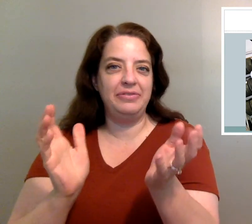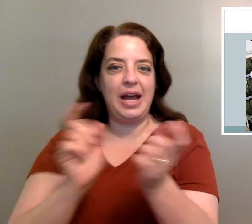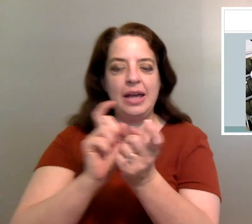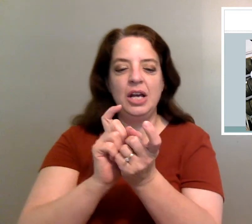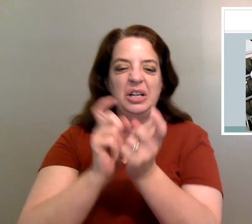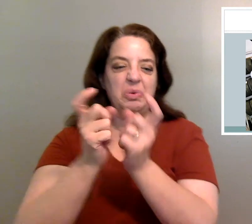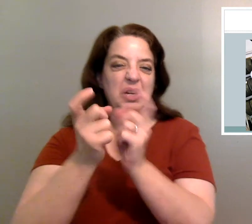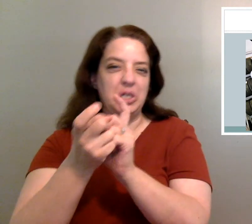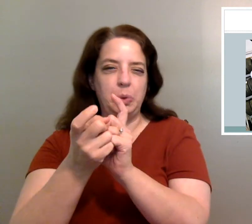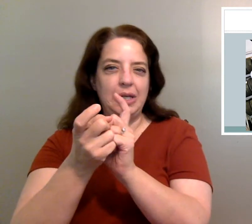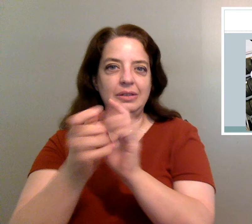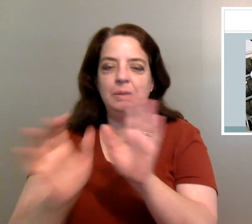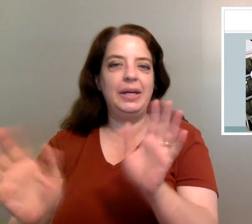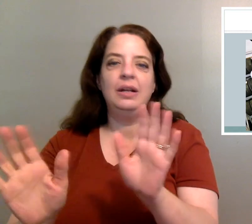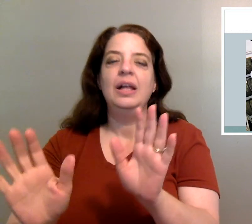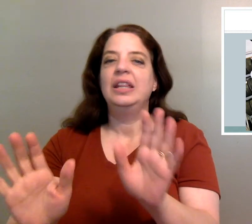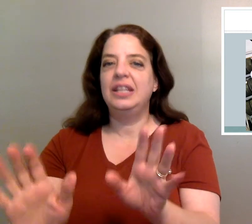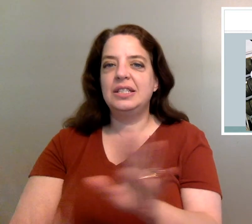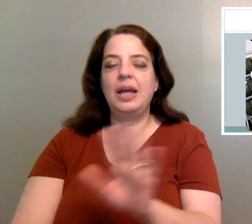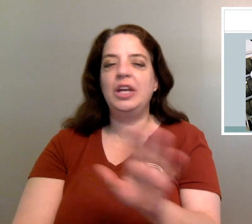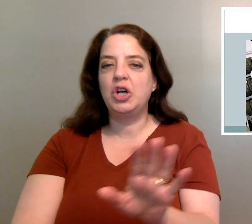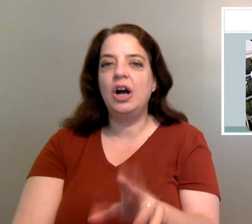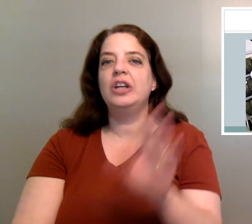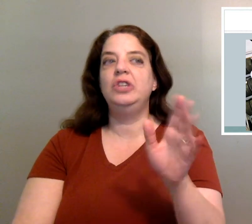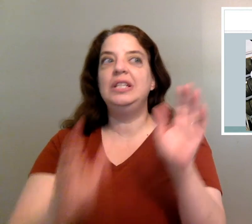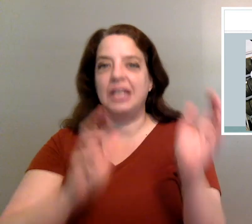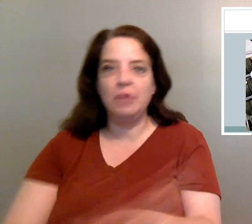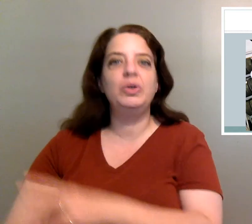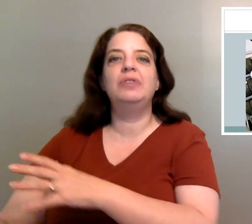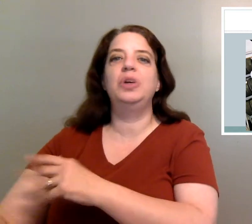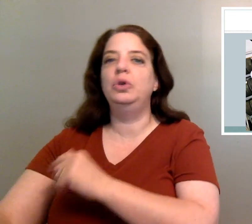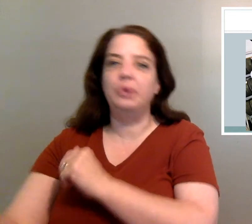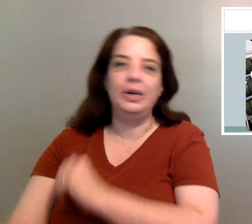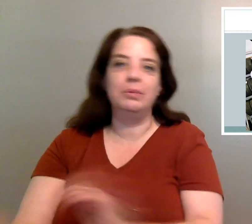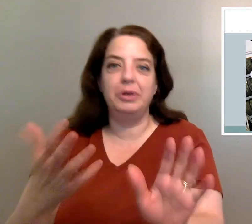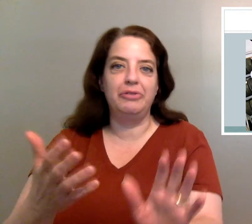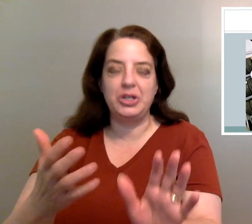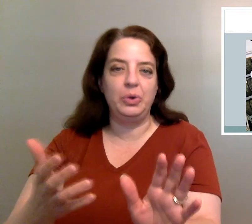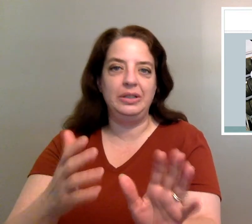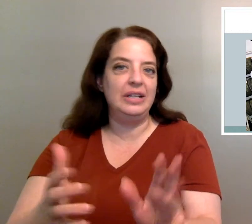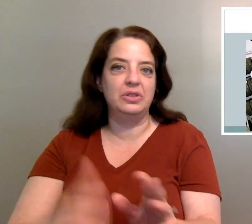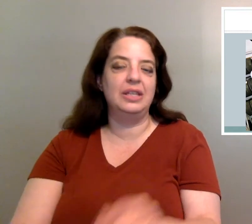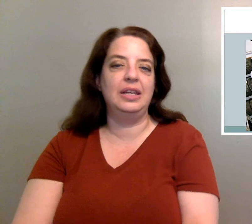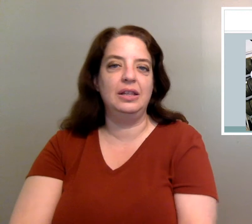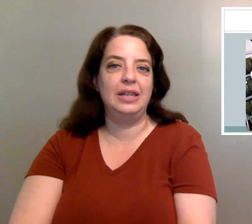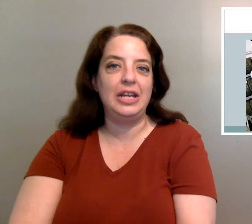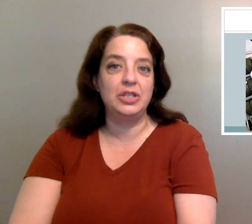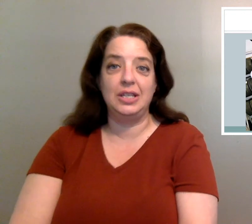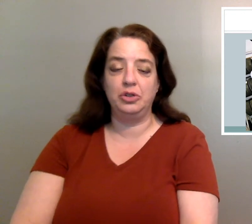modify, like we're going to tweak it a little bit. This time in a car, you need to get rid of the old oil and put fresh oil in so that the engine stays